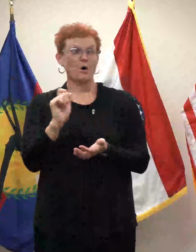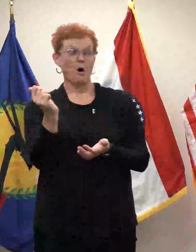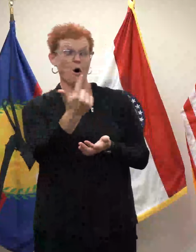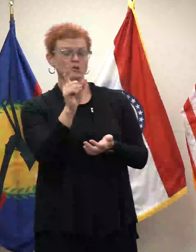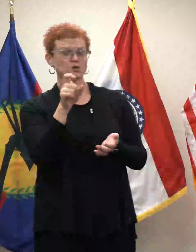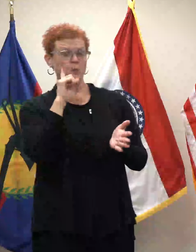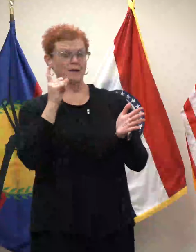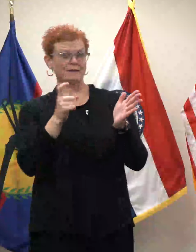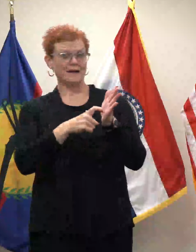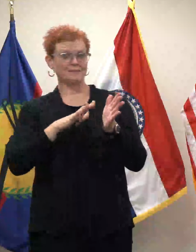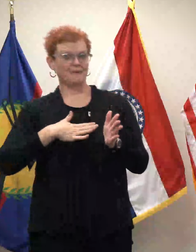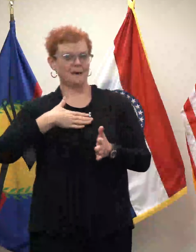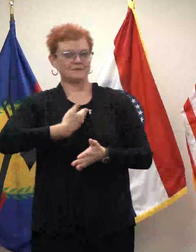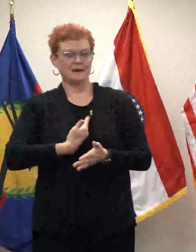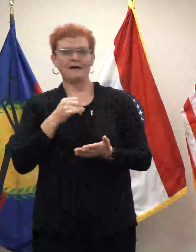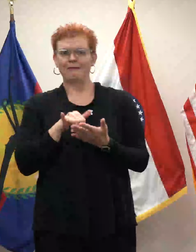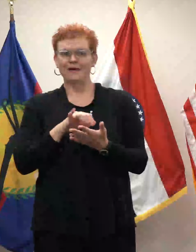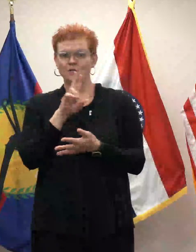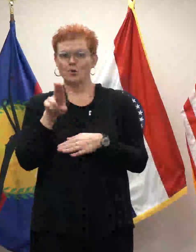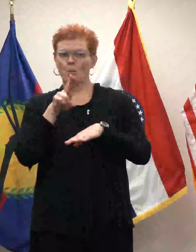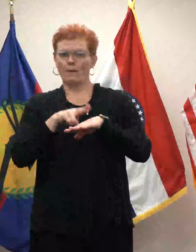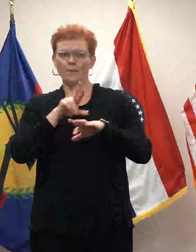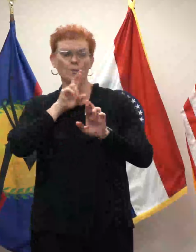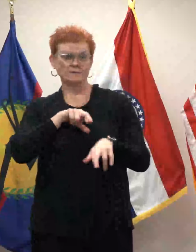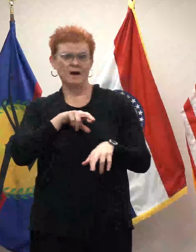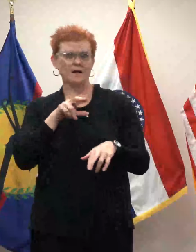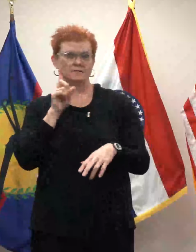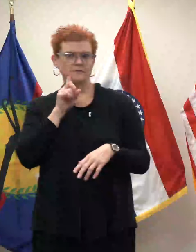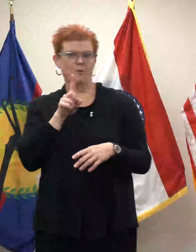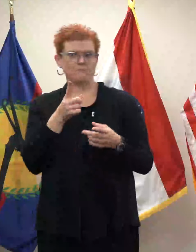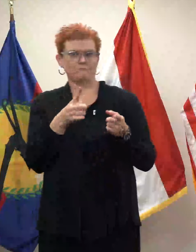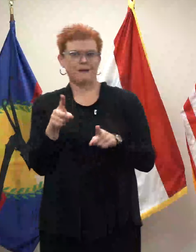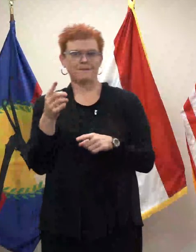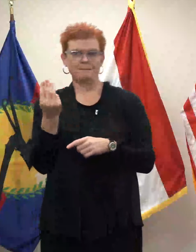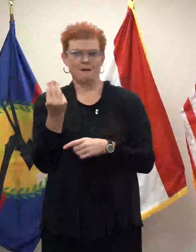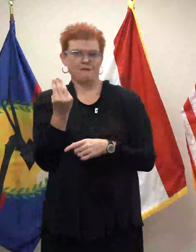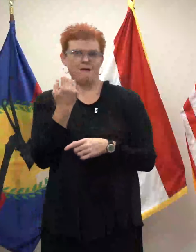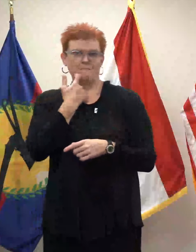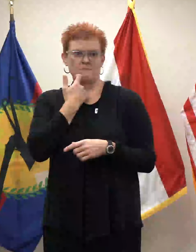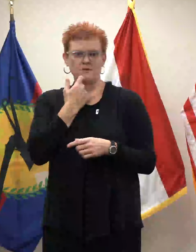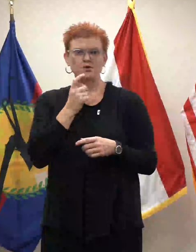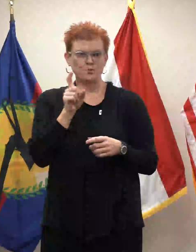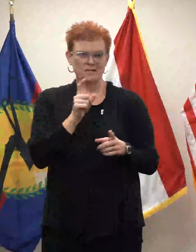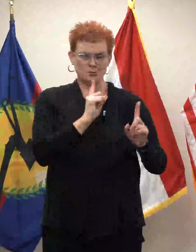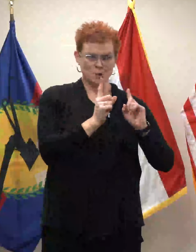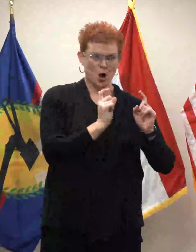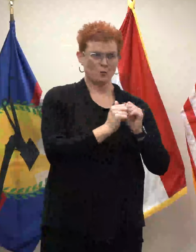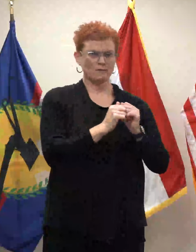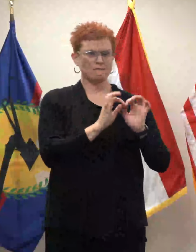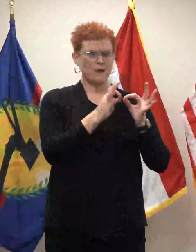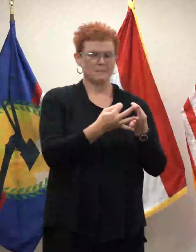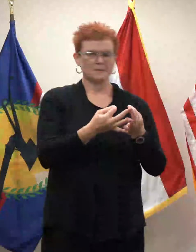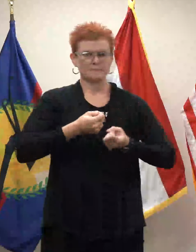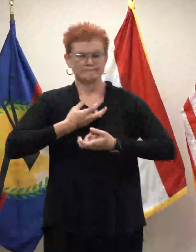that being upset by this is a normal response. And you need to talk about it. You talk about it with your friends and your family and